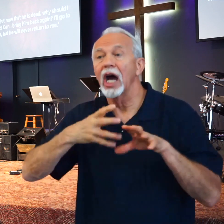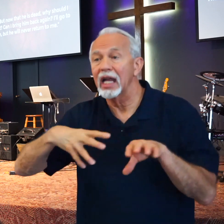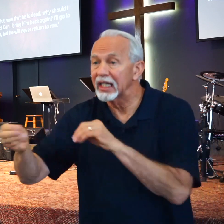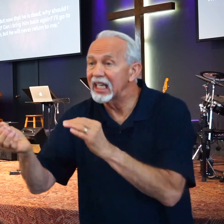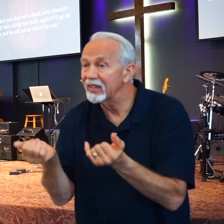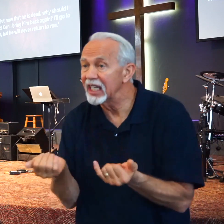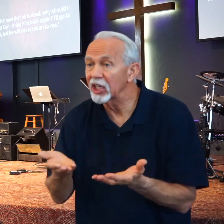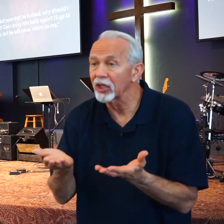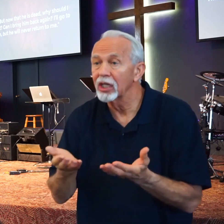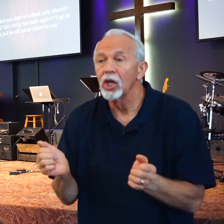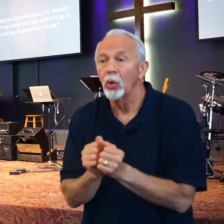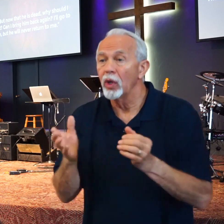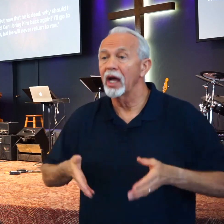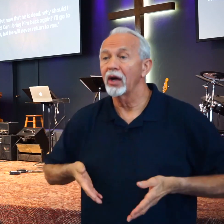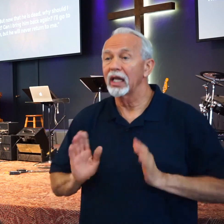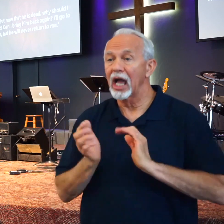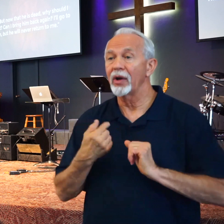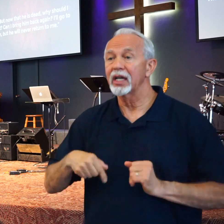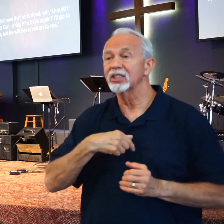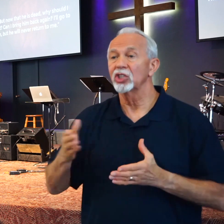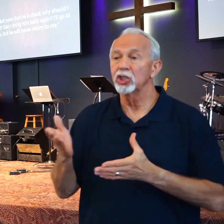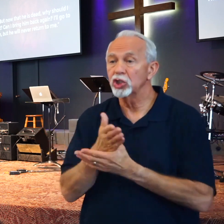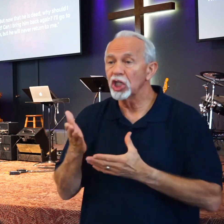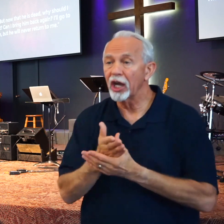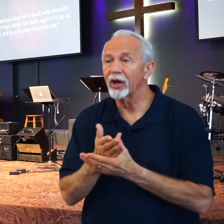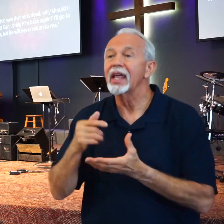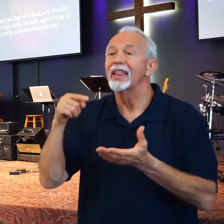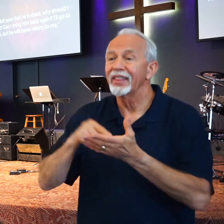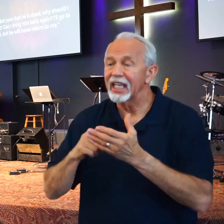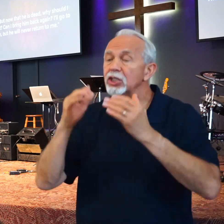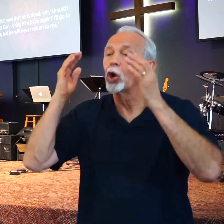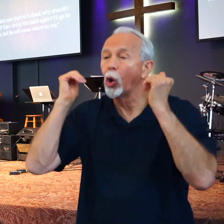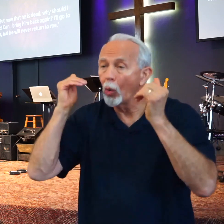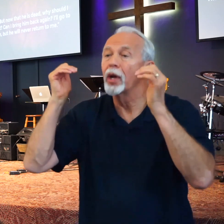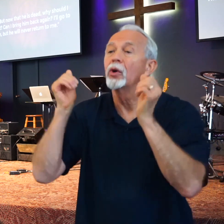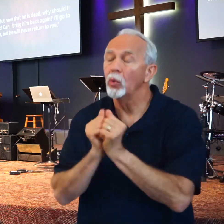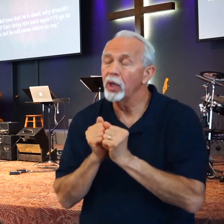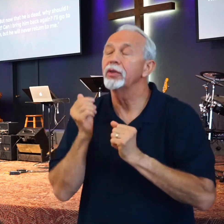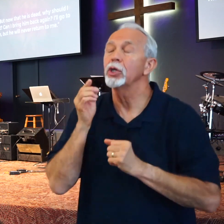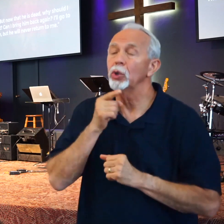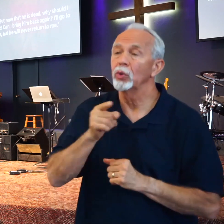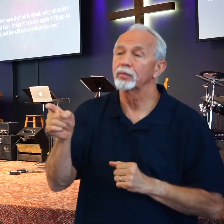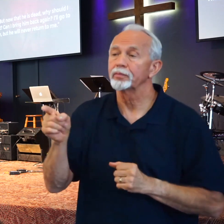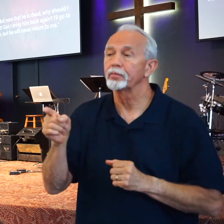here without allowing us to share this hope with you.